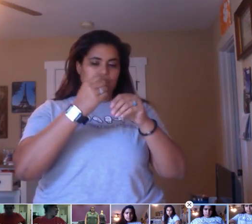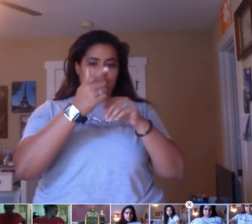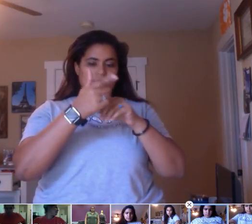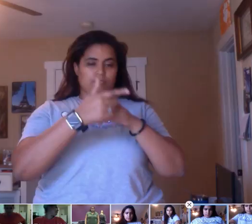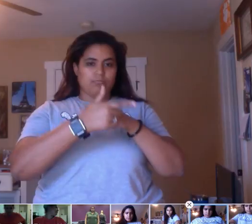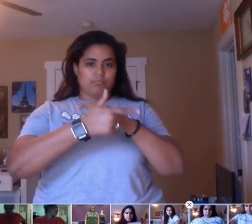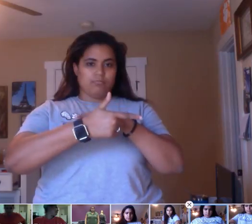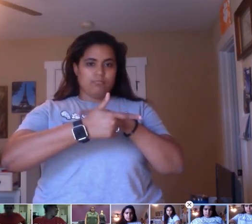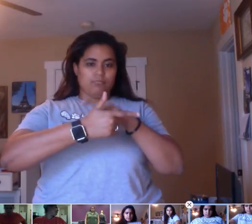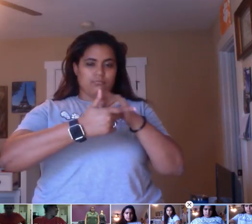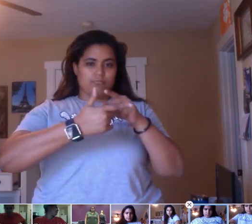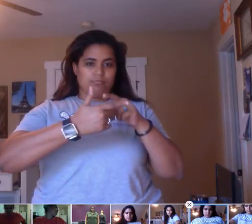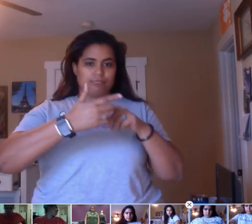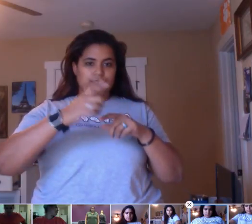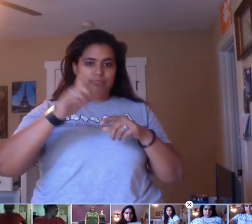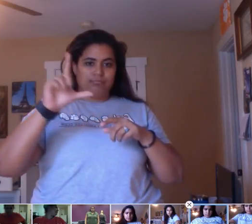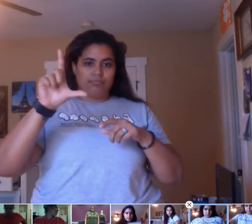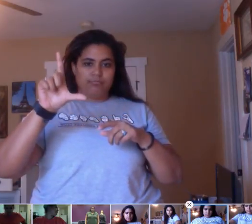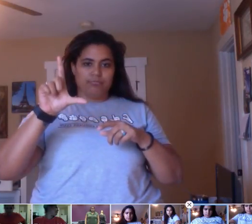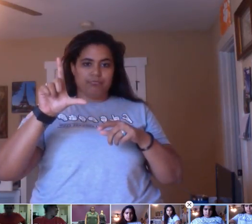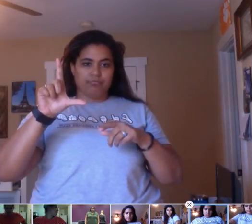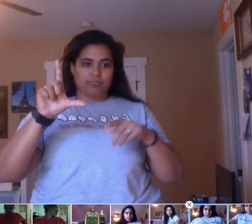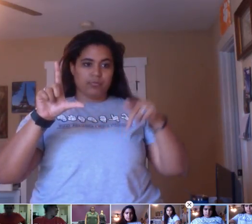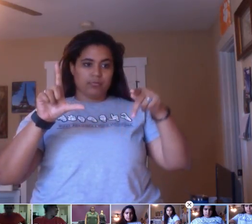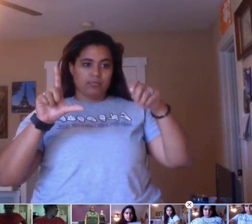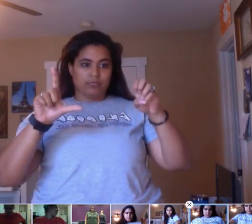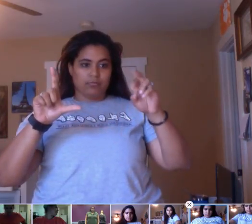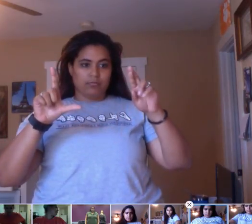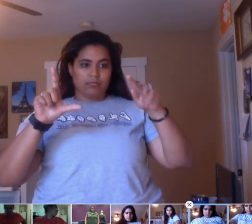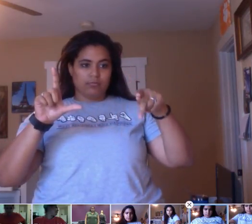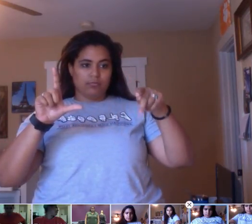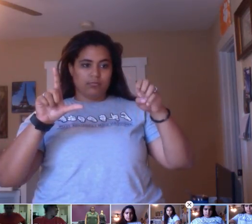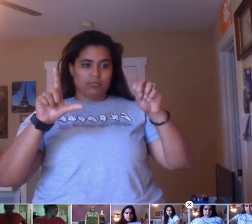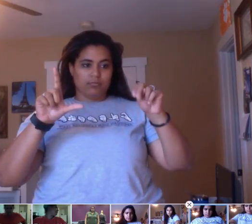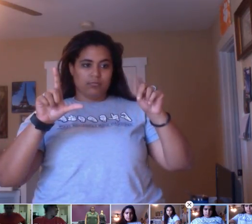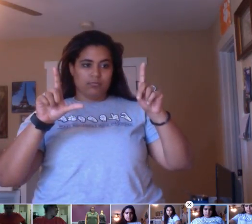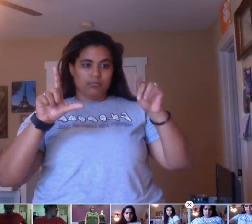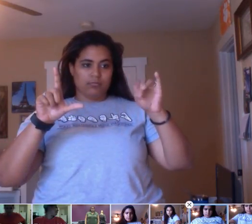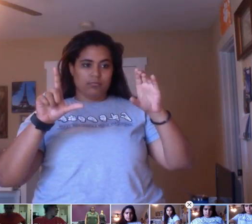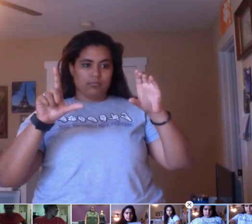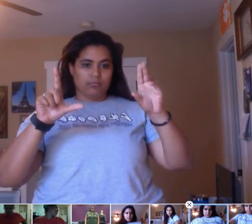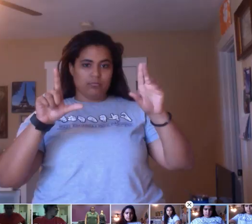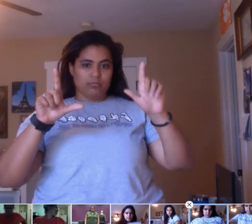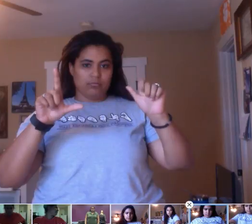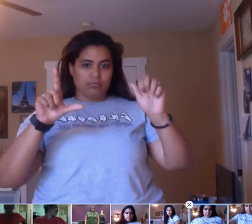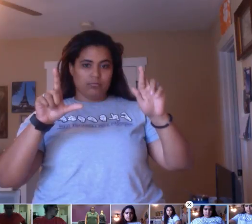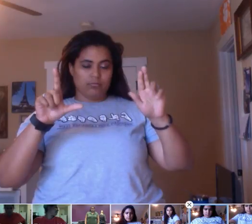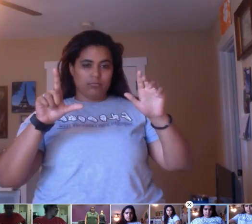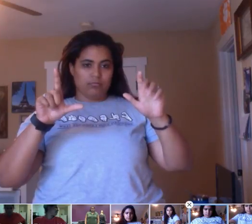or the situation, you add on a different part of the angle.